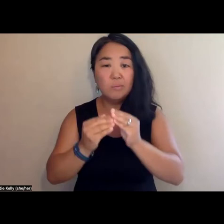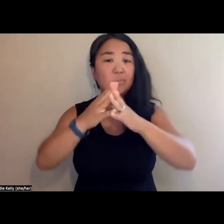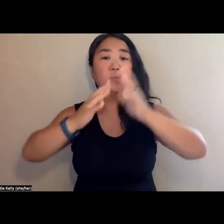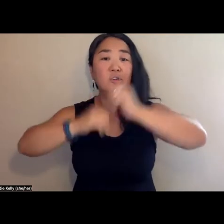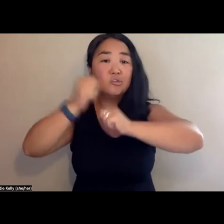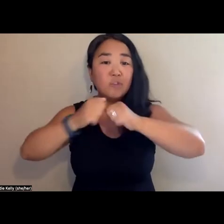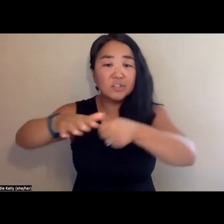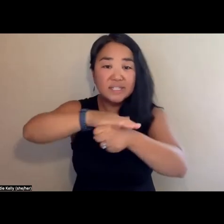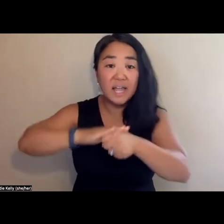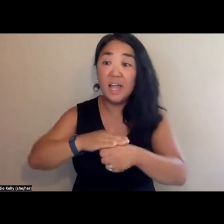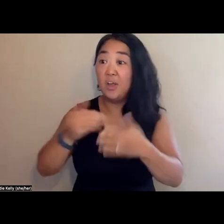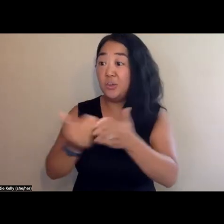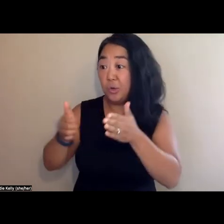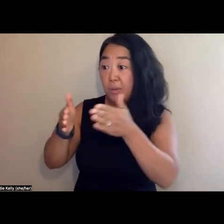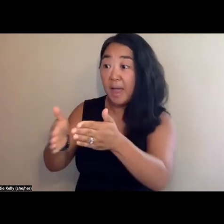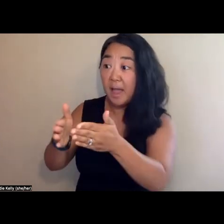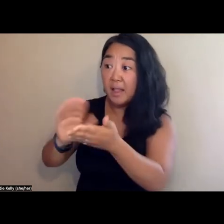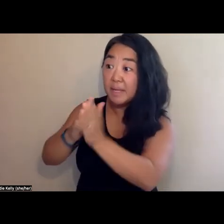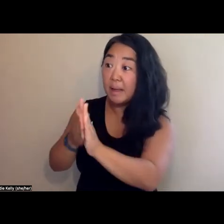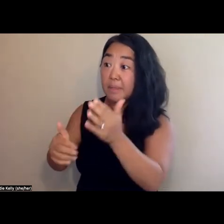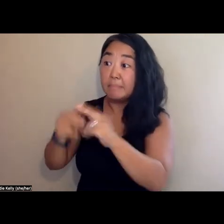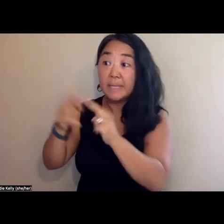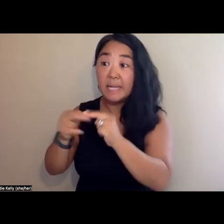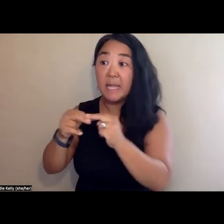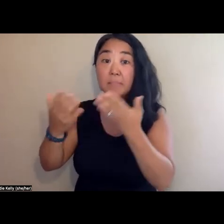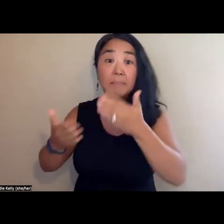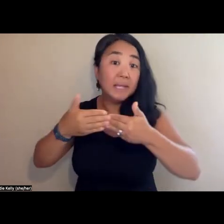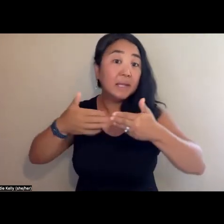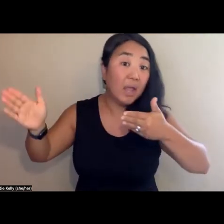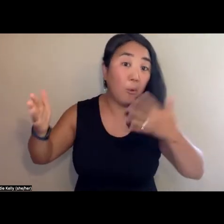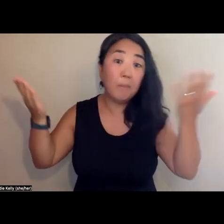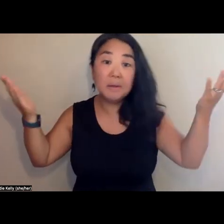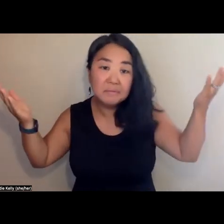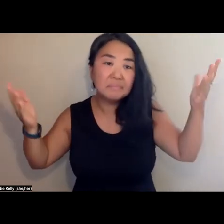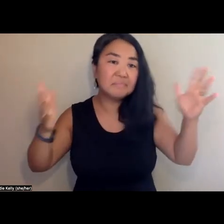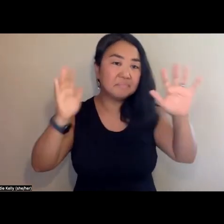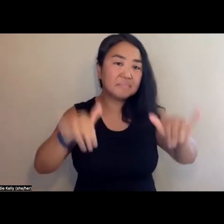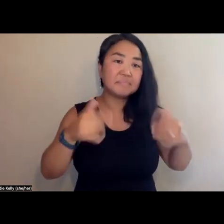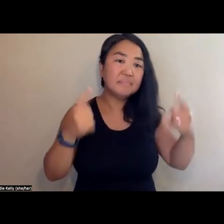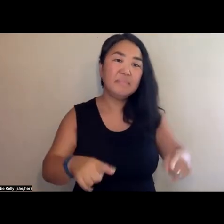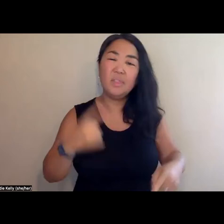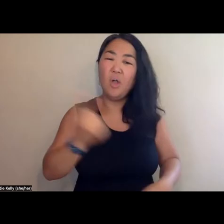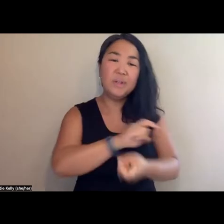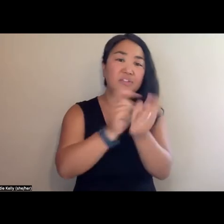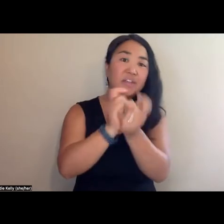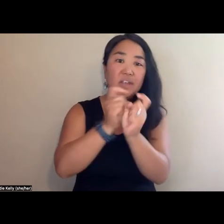gets unfolded for us or built. A gate gets opened, so on and so forth. It's always a changing adventure, but there's always a way. And that's one of